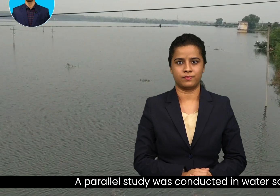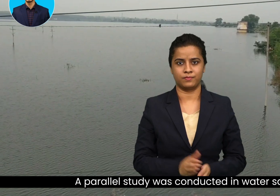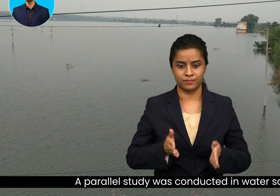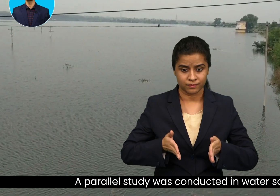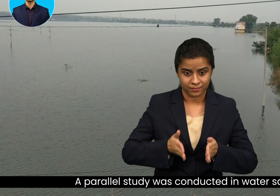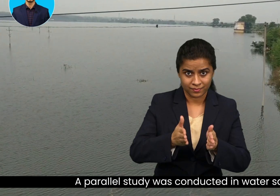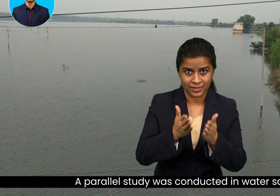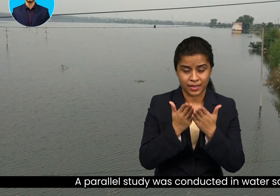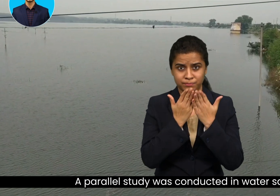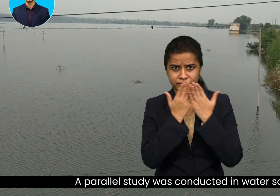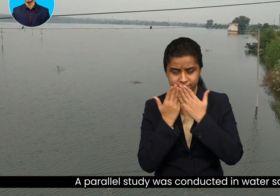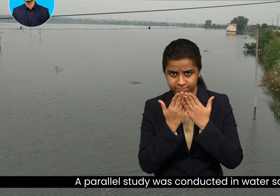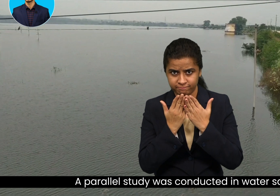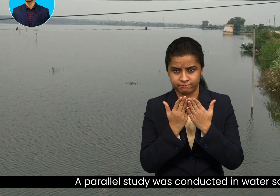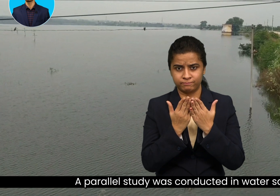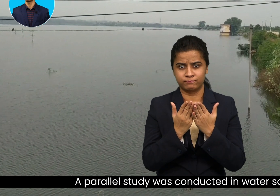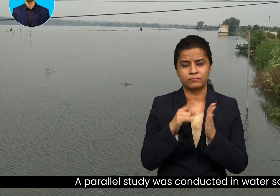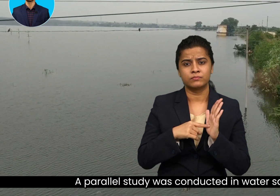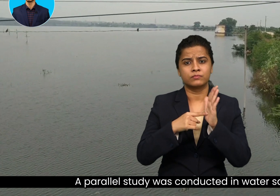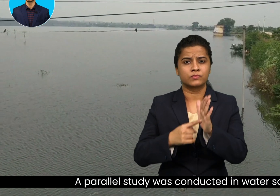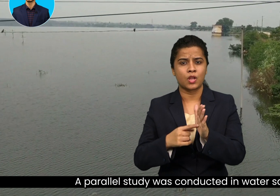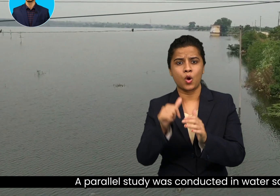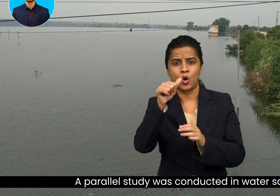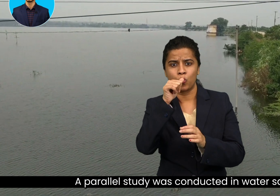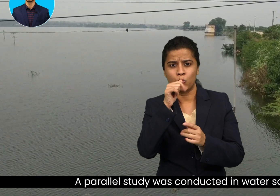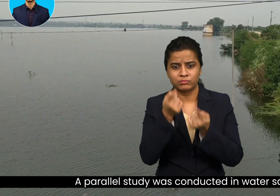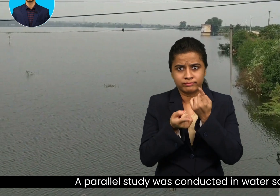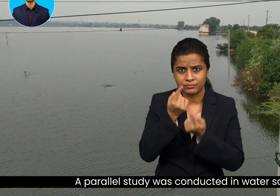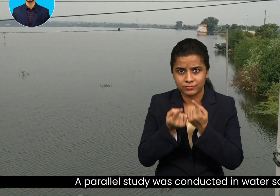A parallel study was conducted in water samples